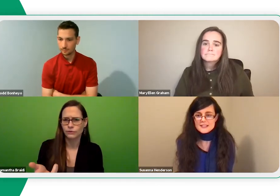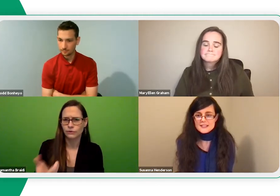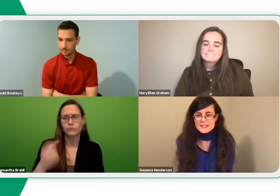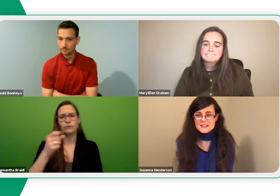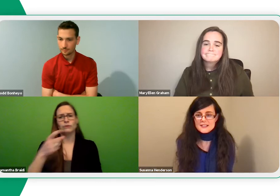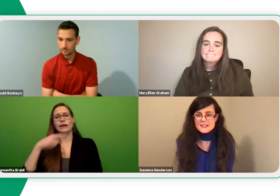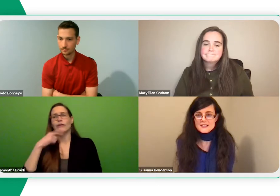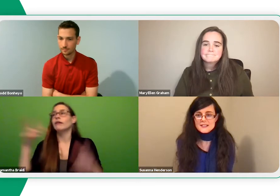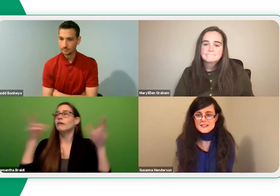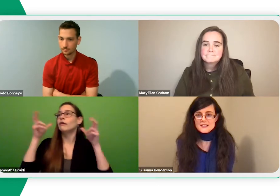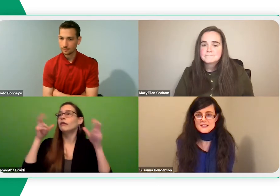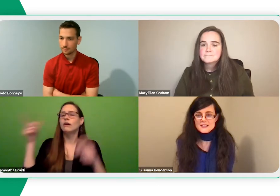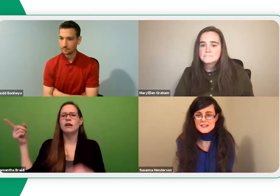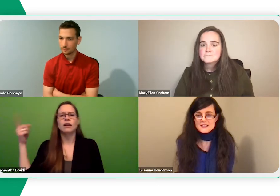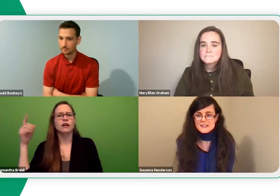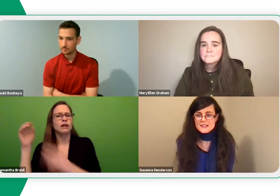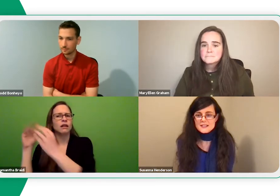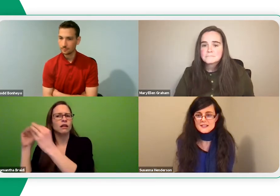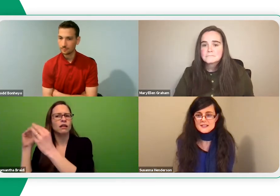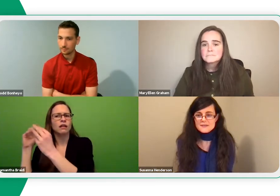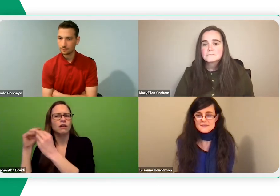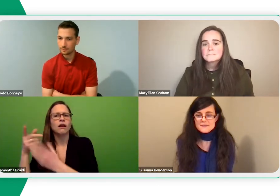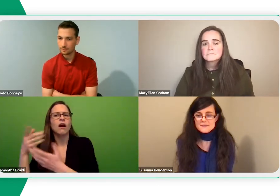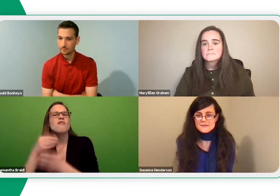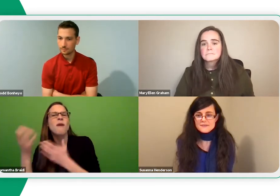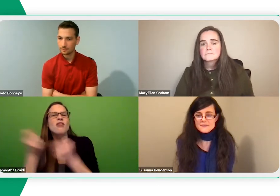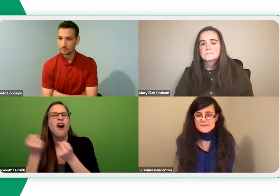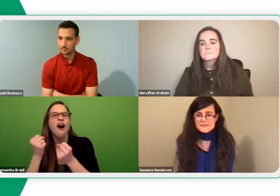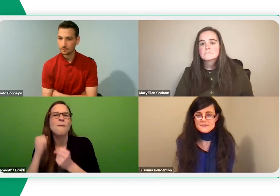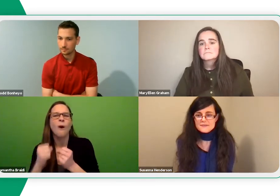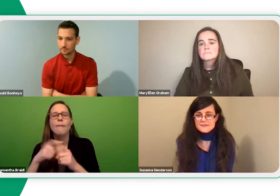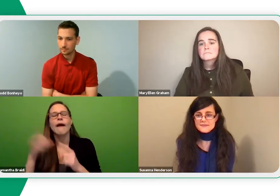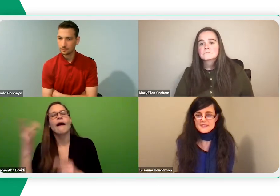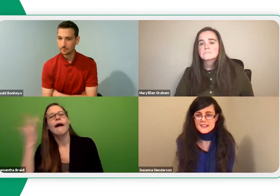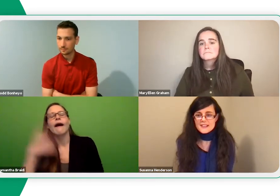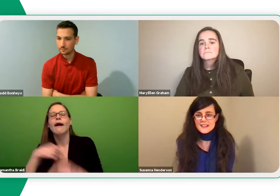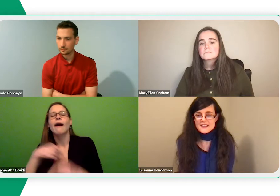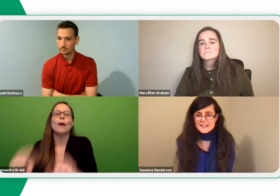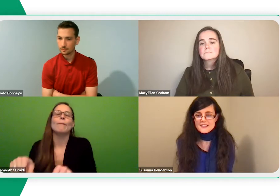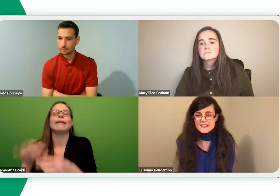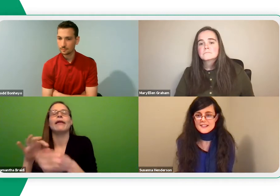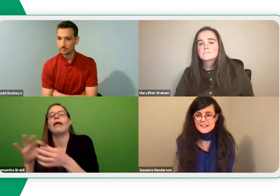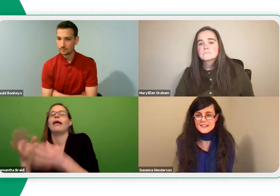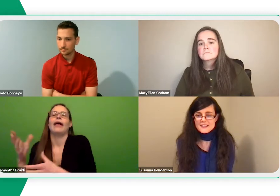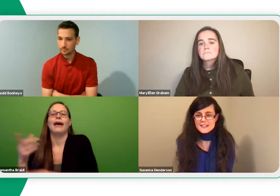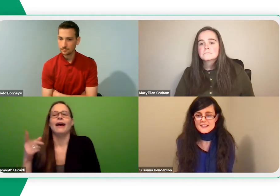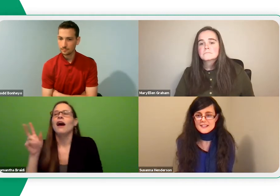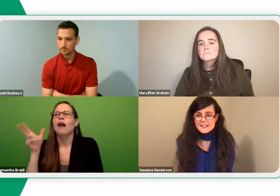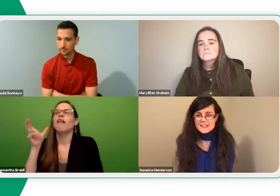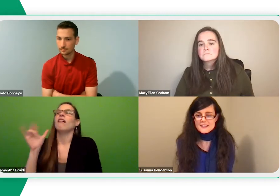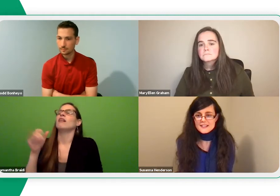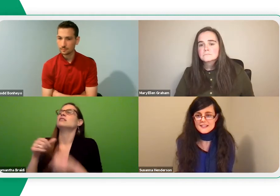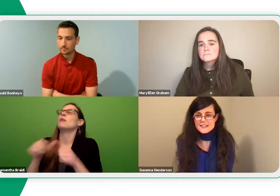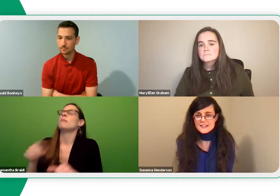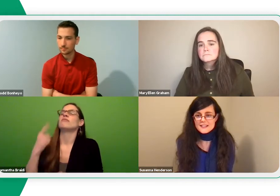can be walking down the street and pick something up. Deaf youth don't have that. Hearing youth can hear people talking about buying a